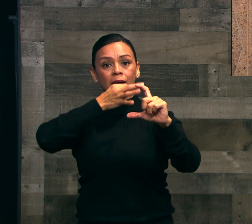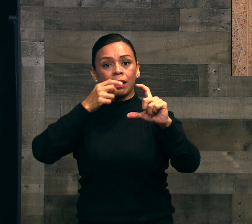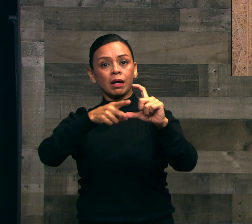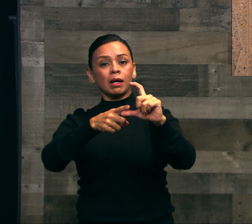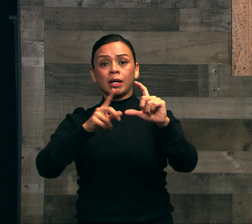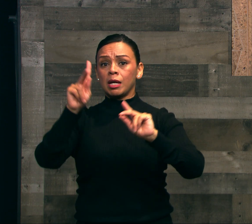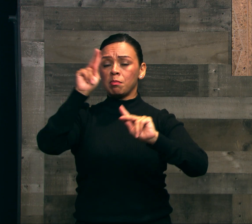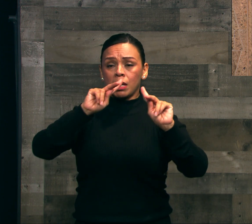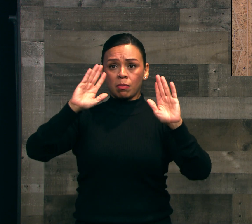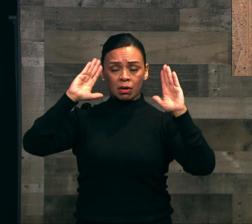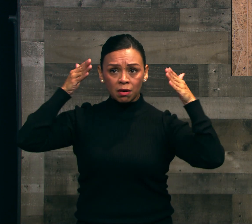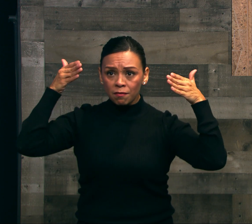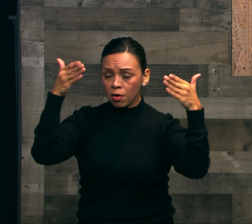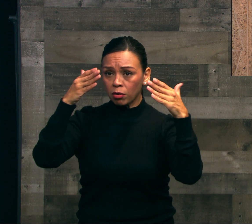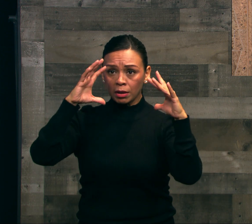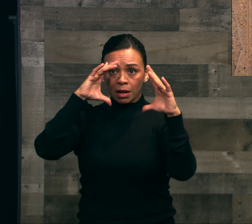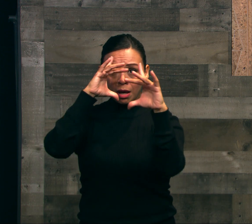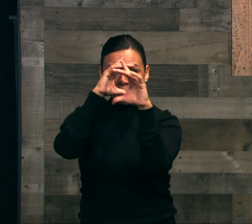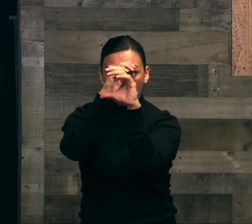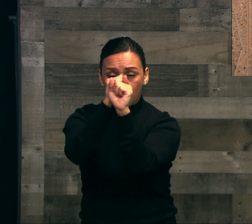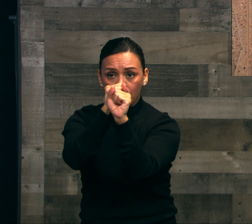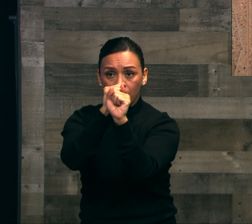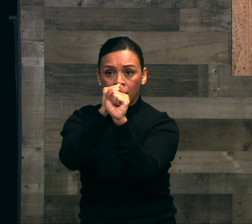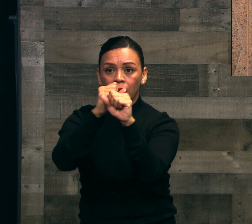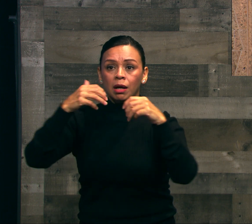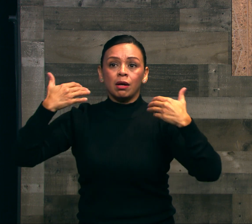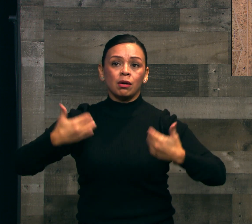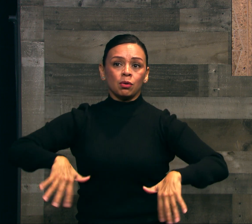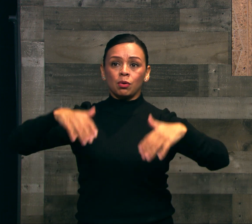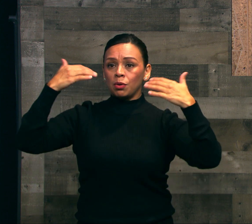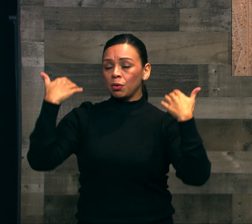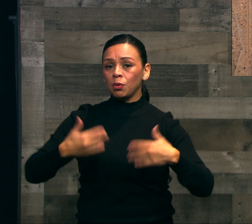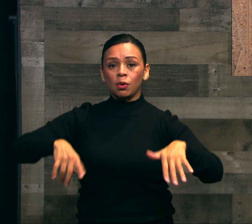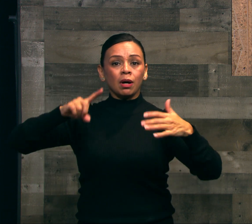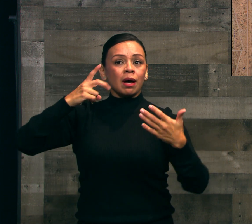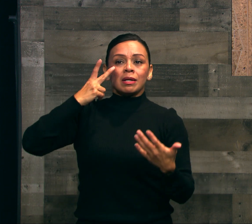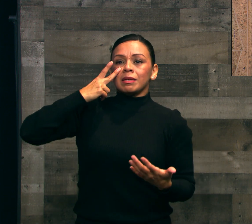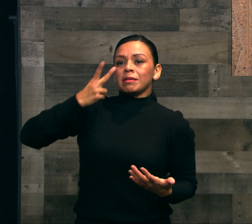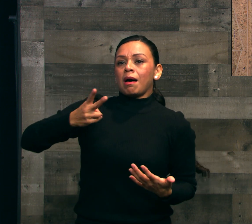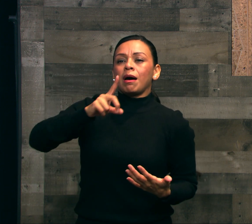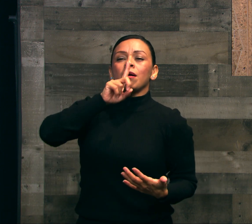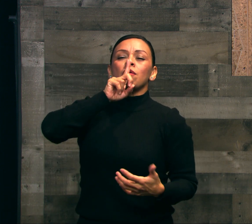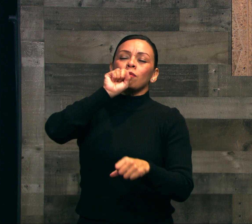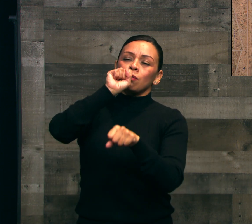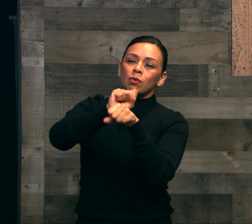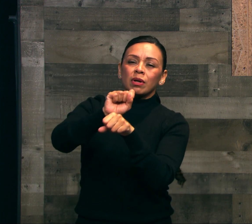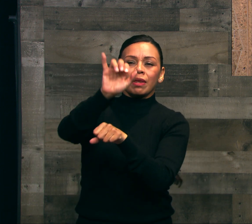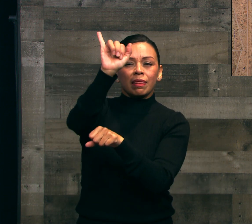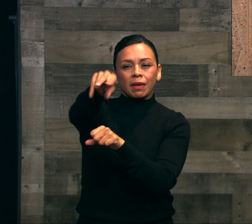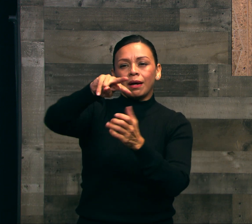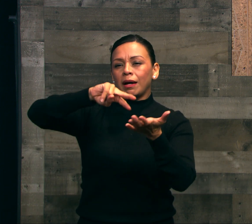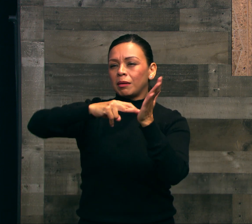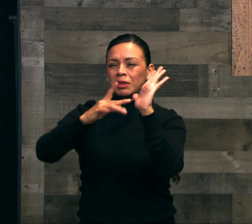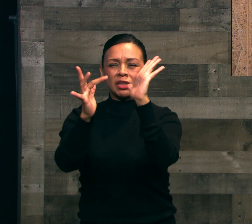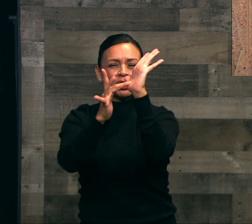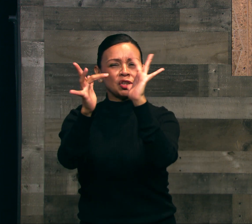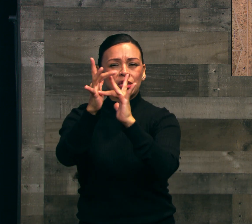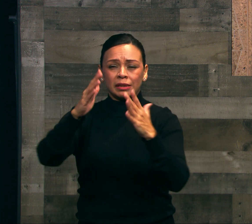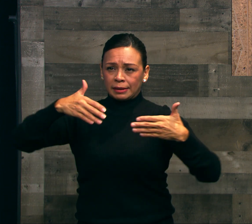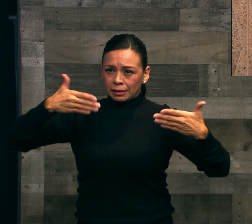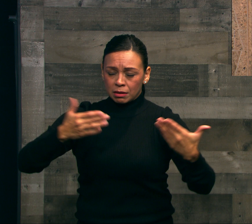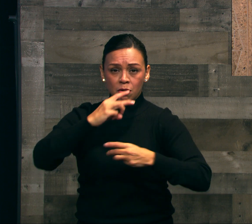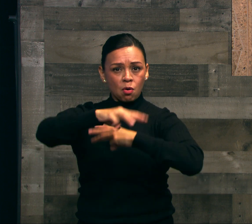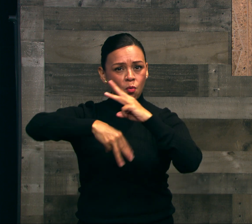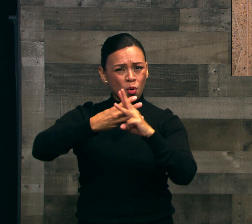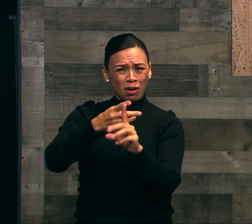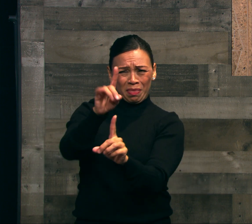it is more clearly and more fully a witness to that incredibly real presence of Jesus